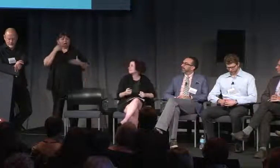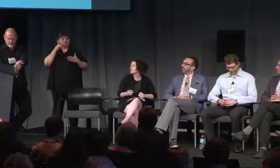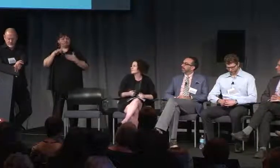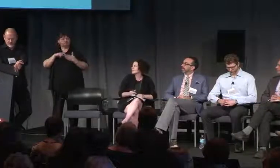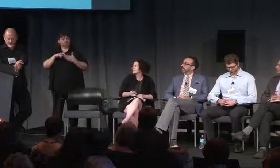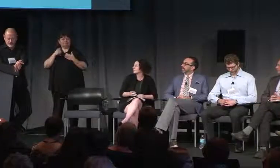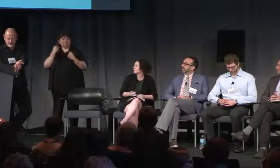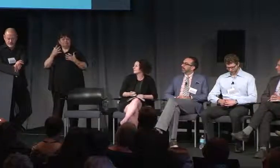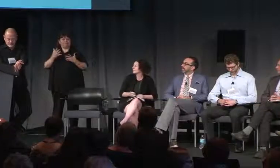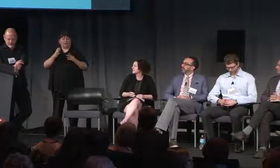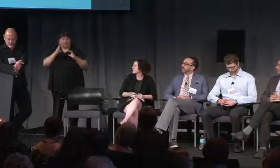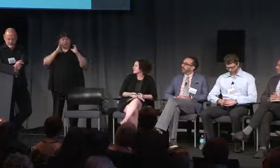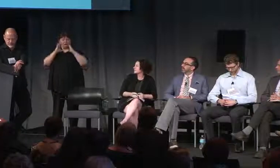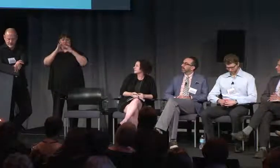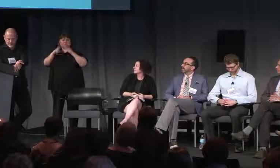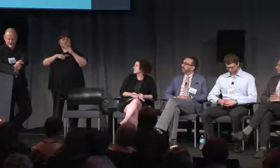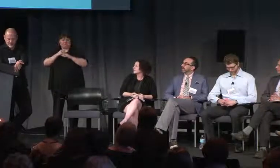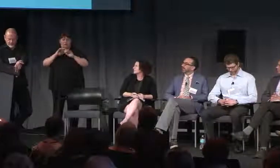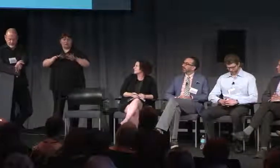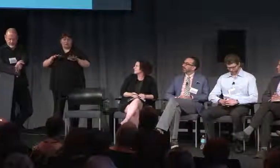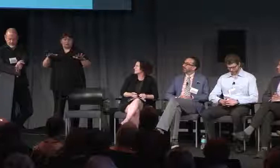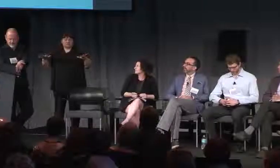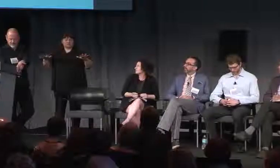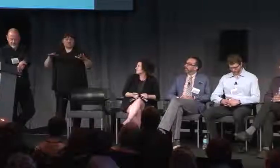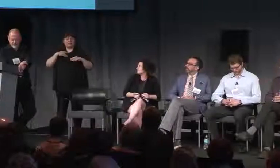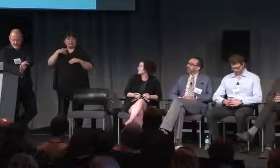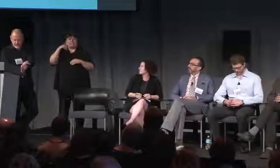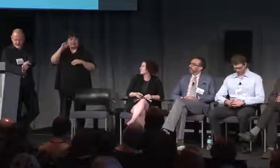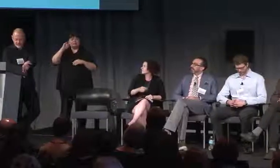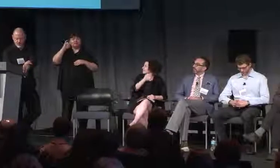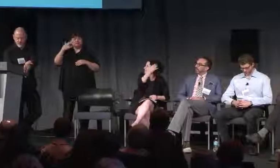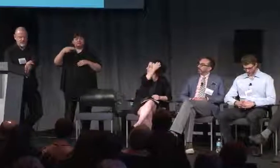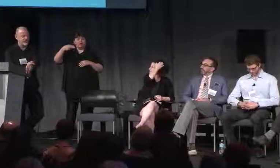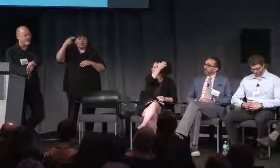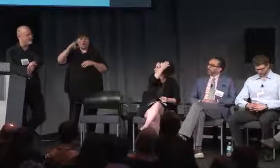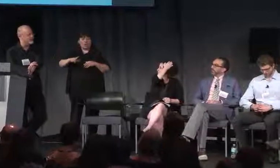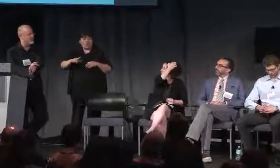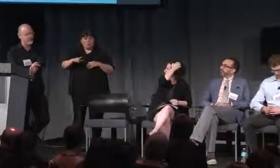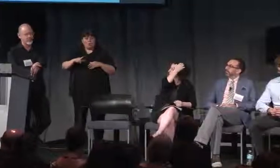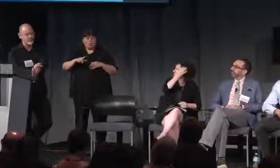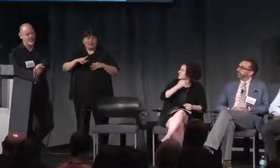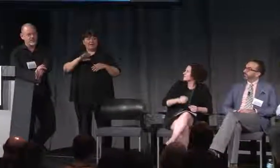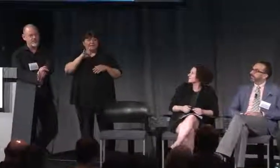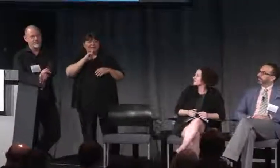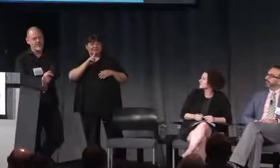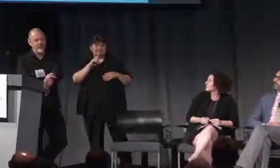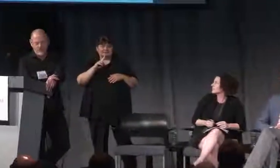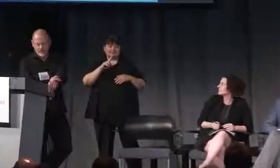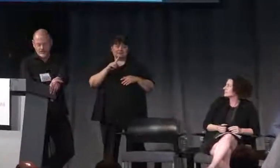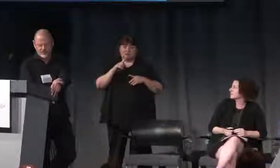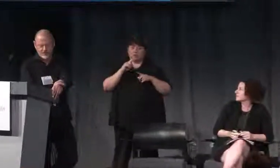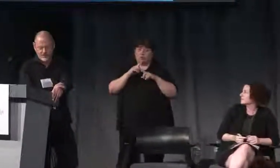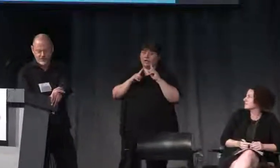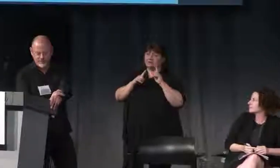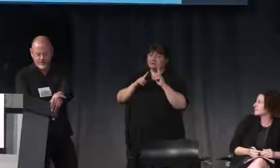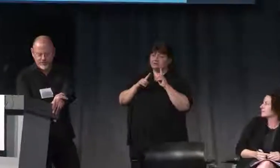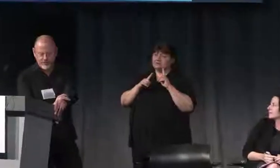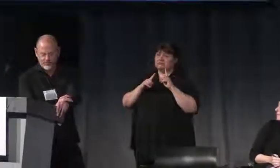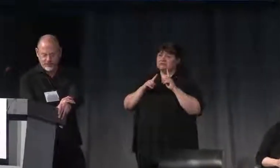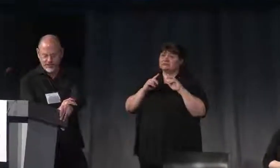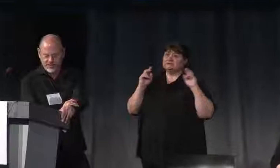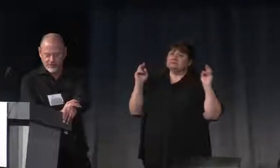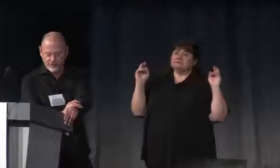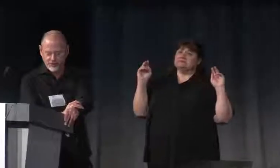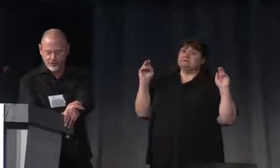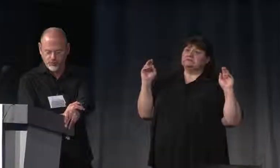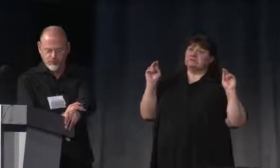many of these conversations about resonance, pitch resonance is that which breaches the boundary between the subjective and the objective,